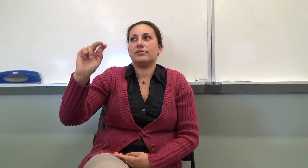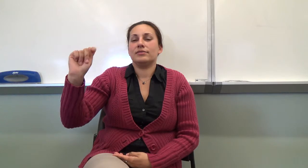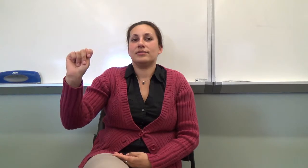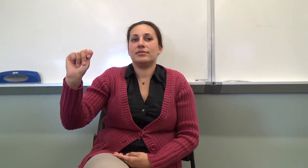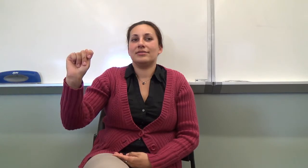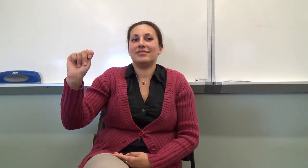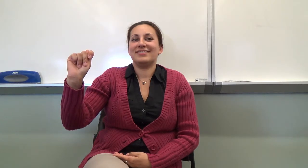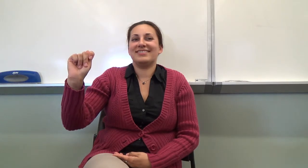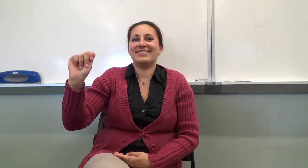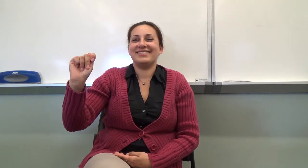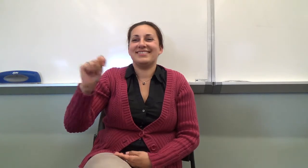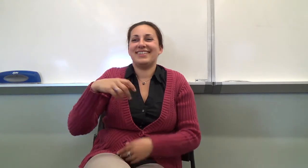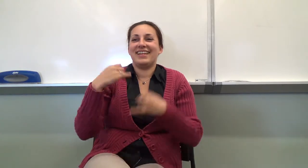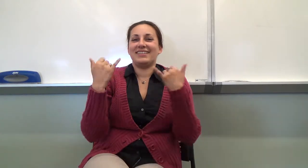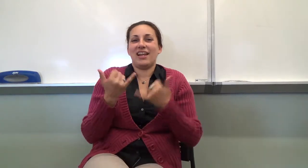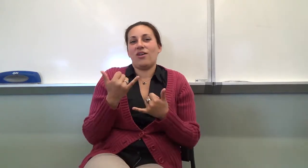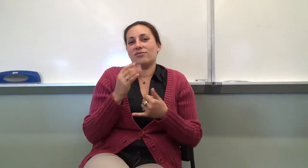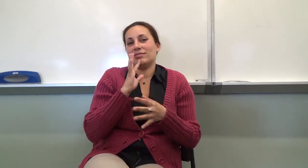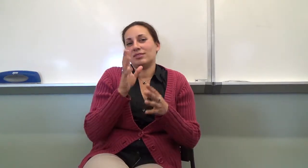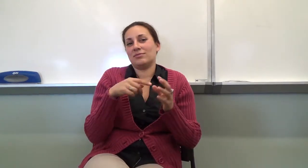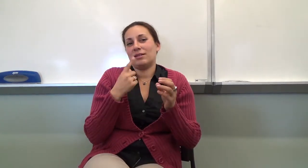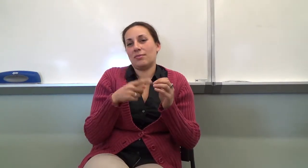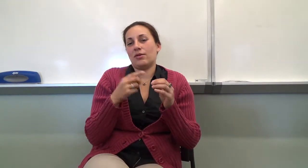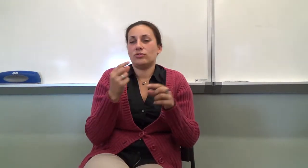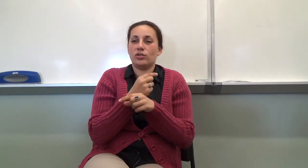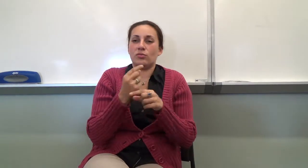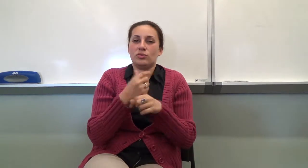speak geometry at dinner tonight, and everyone will think you're just brilliant.